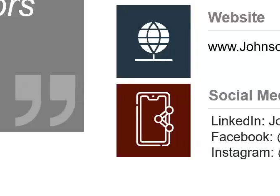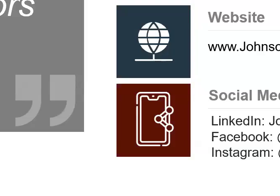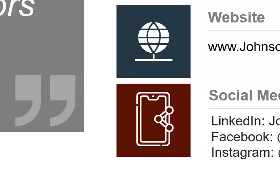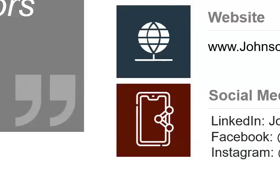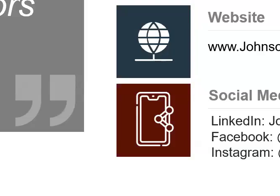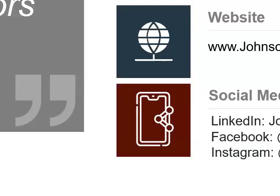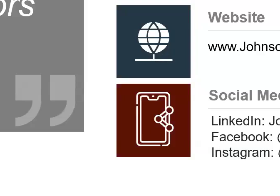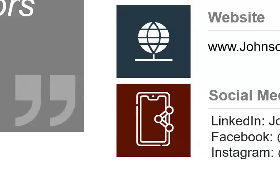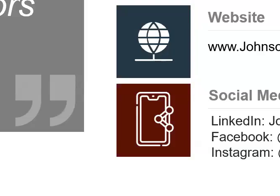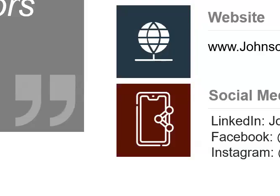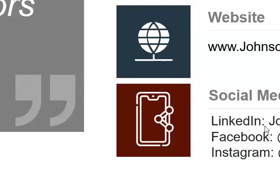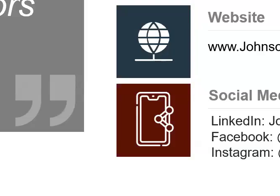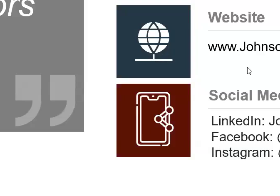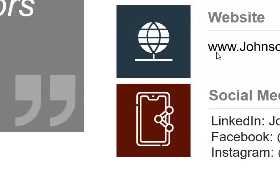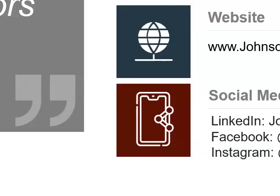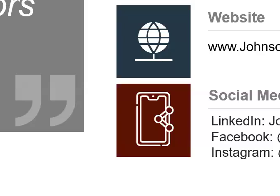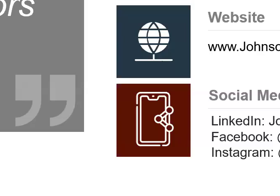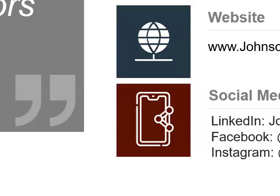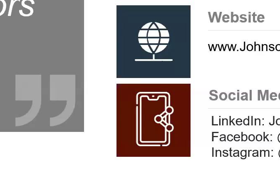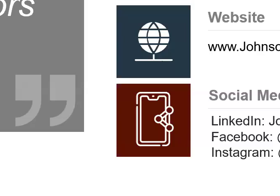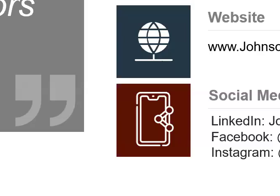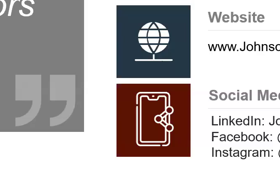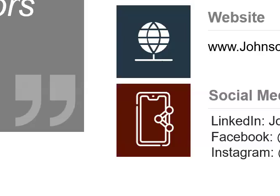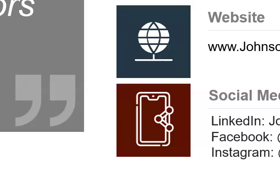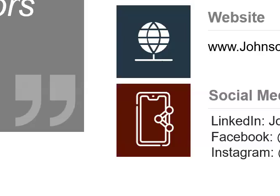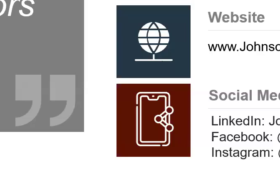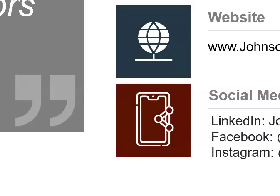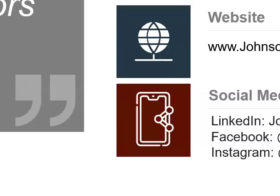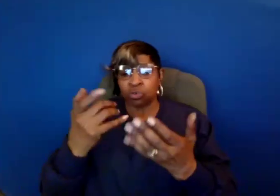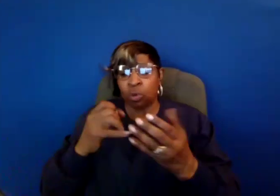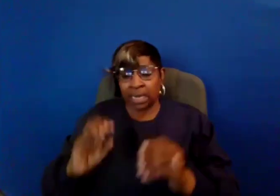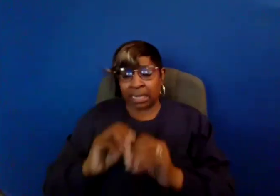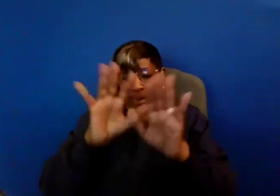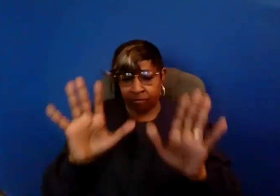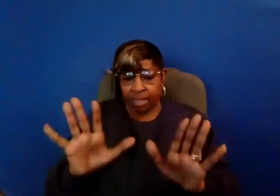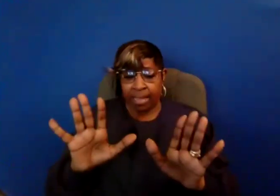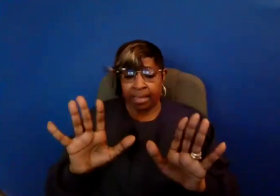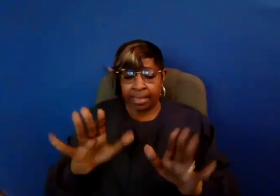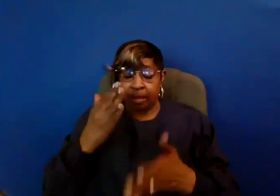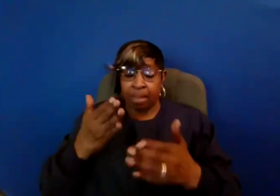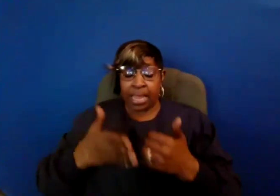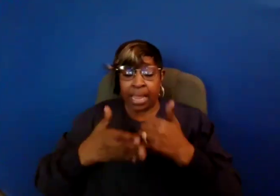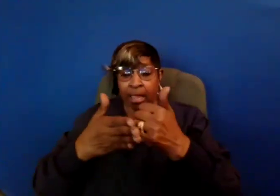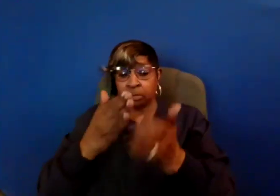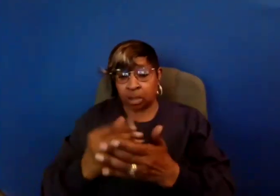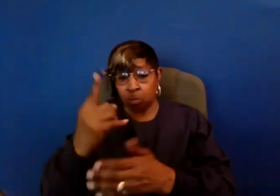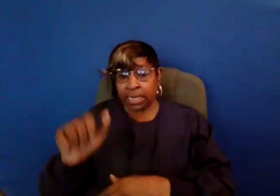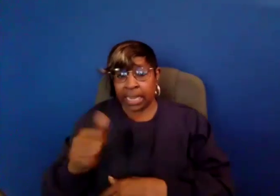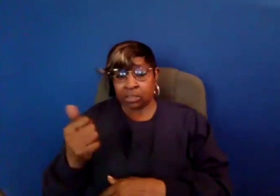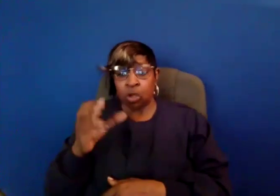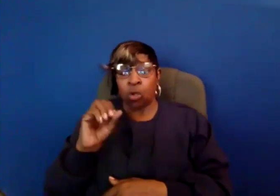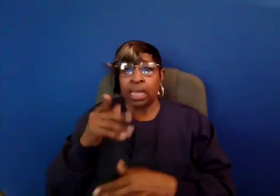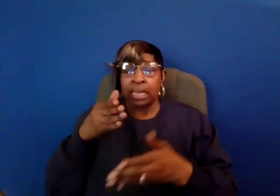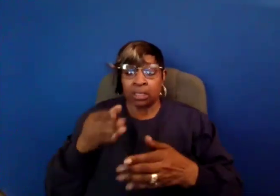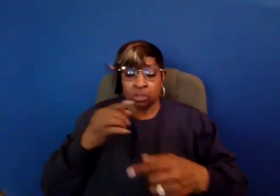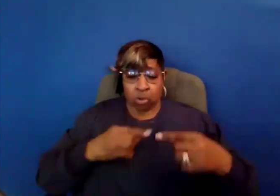wonderings, things you want to clarify. Your questions may be helpful for someone else. So maybe let's go